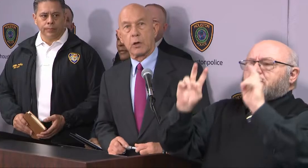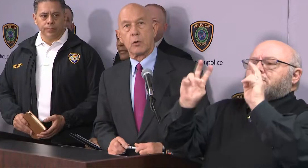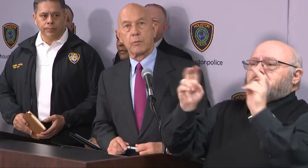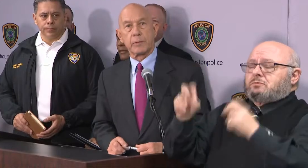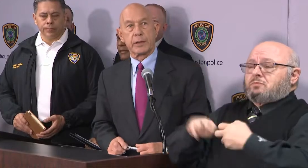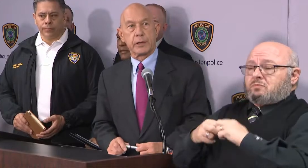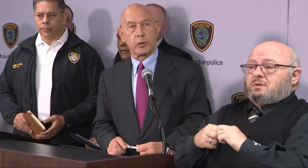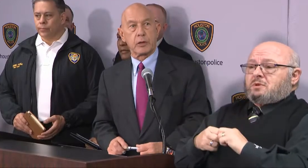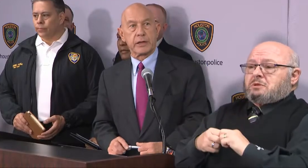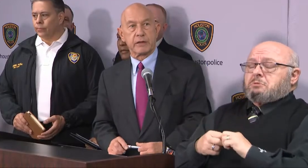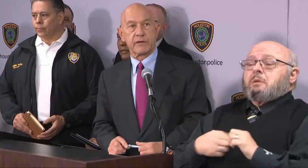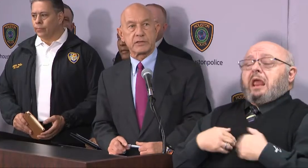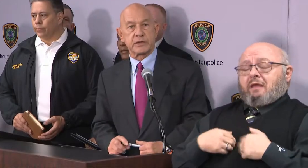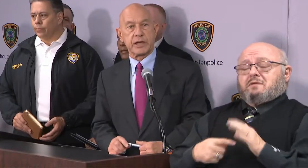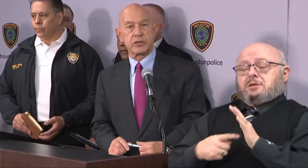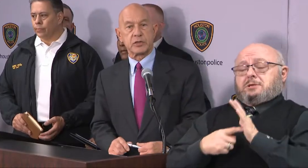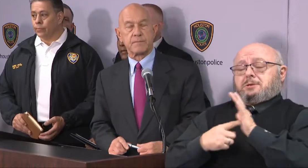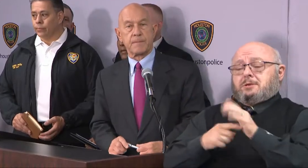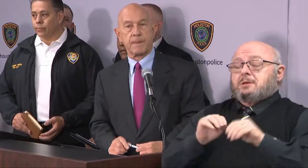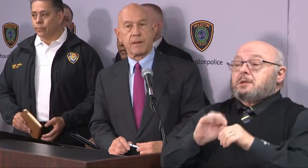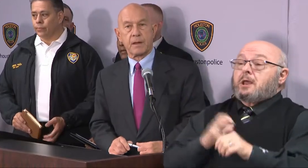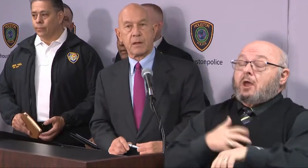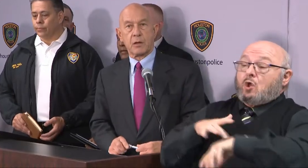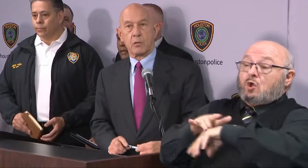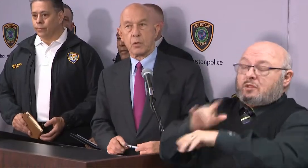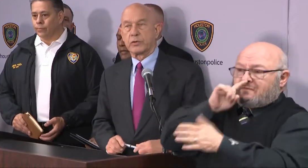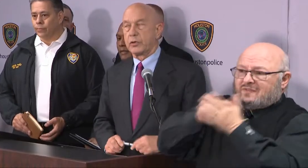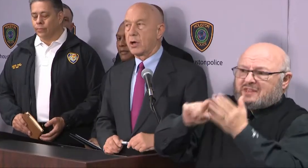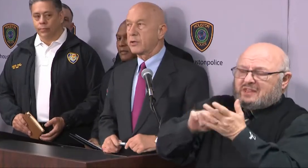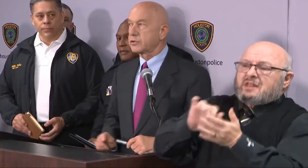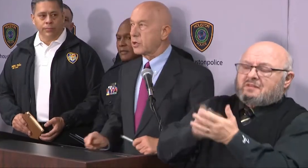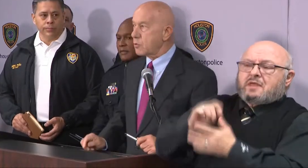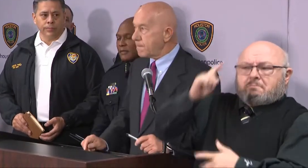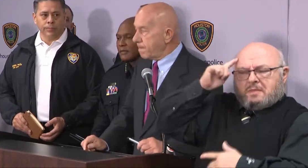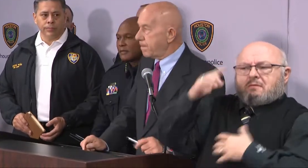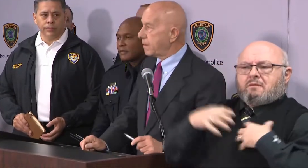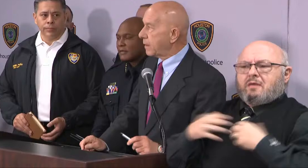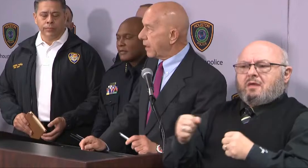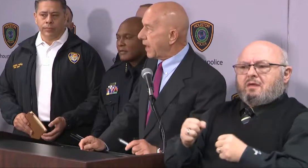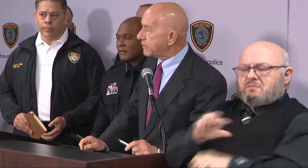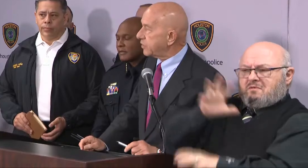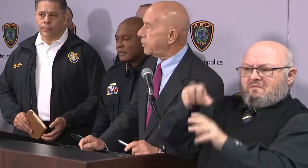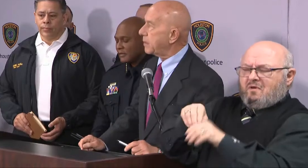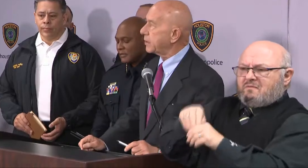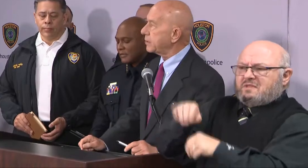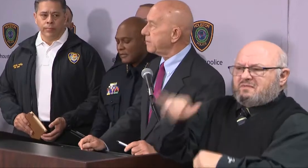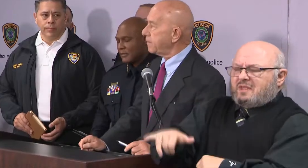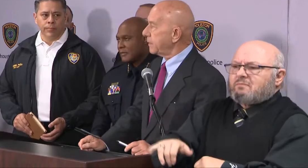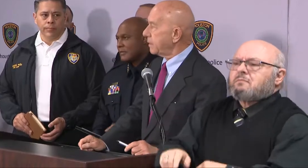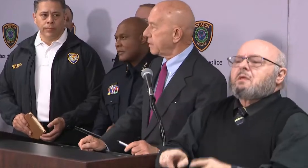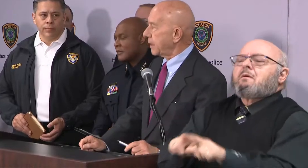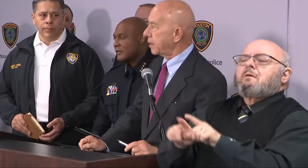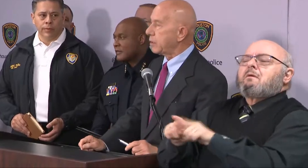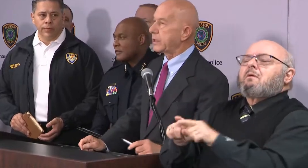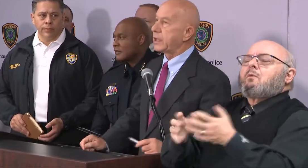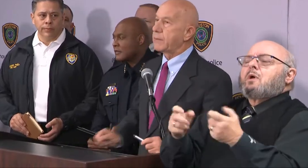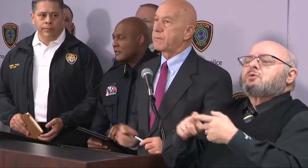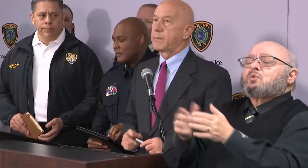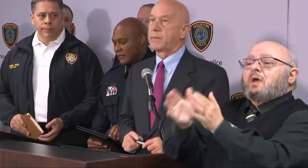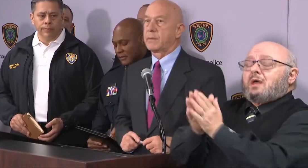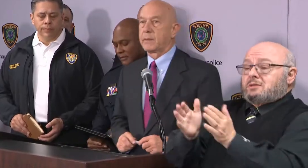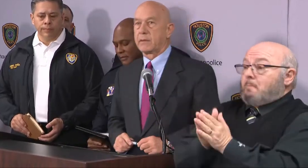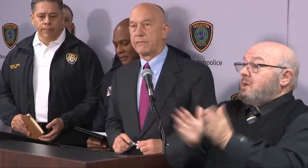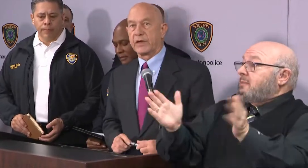played a role in an early investigation. Want to also ask the public not only